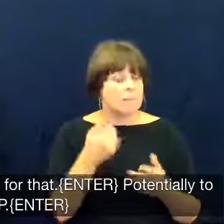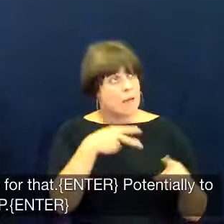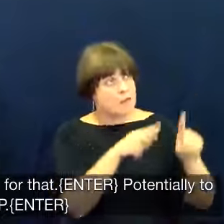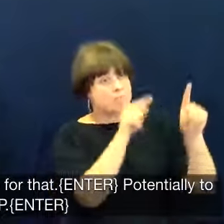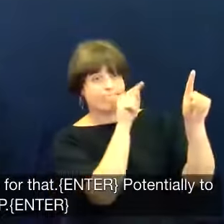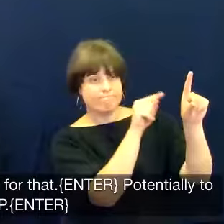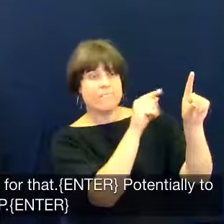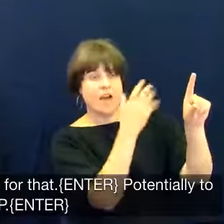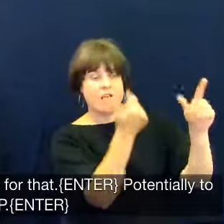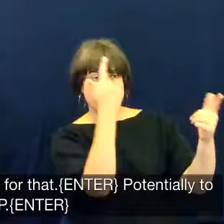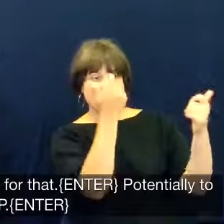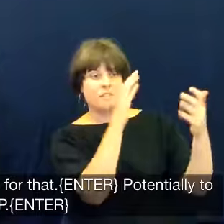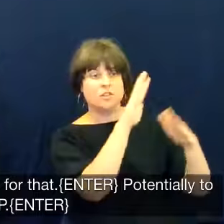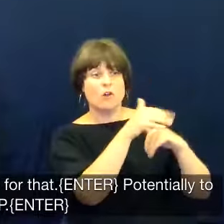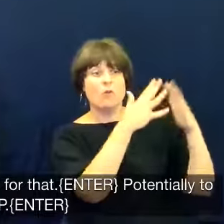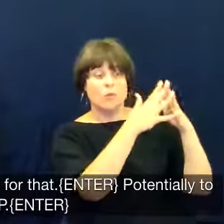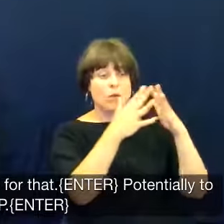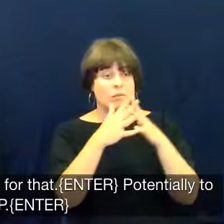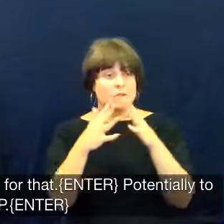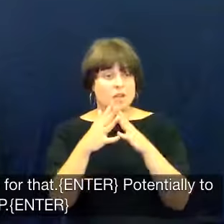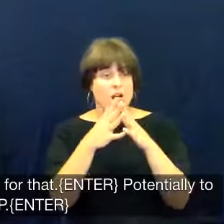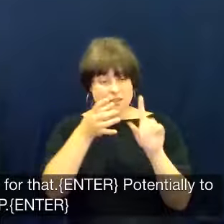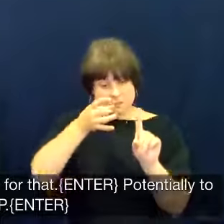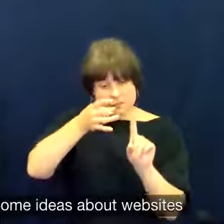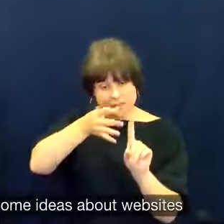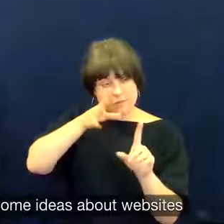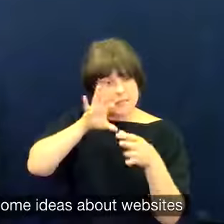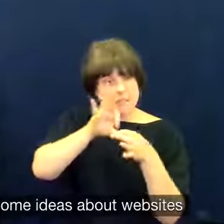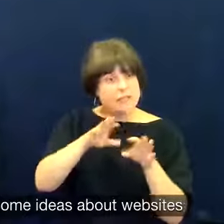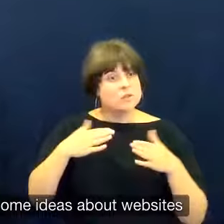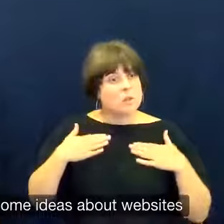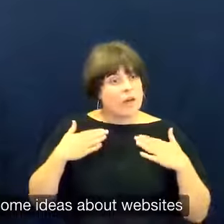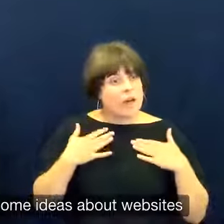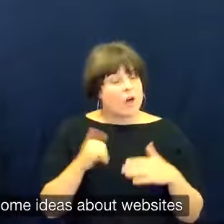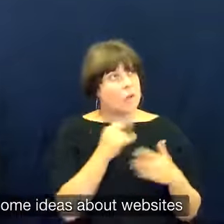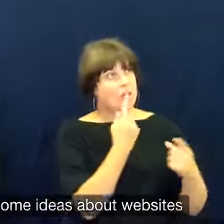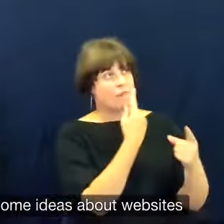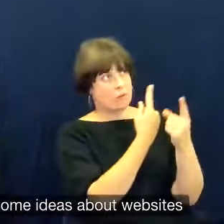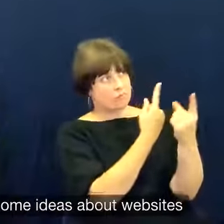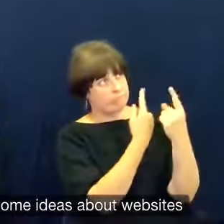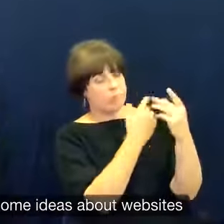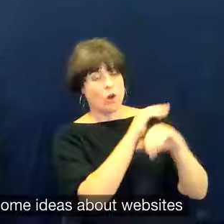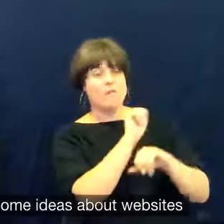about websites on health that they've looked at, or talking about what they know of networks that